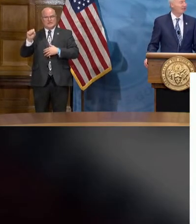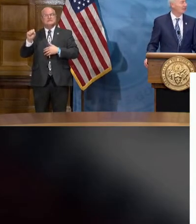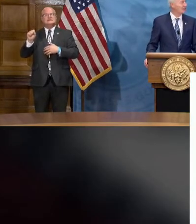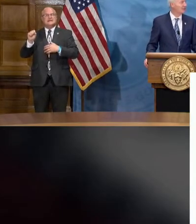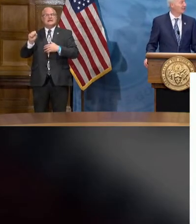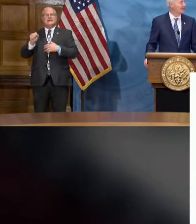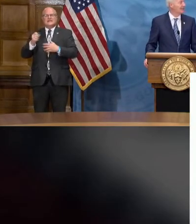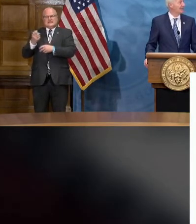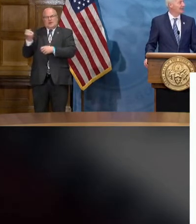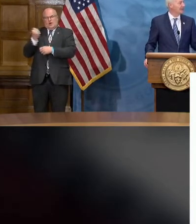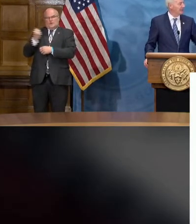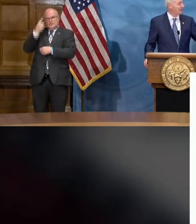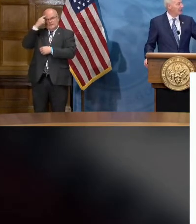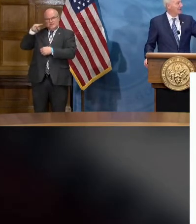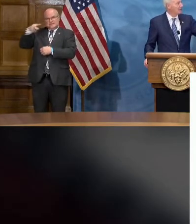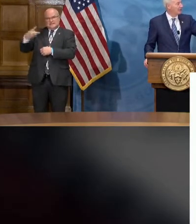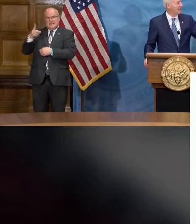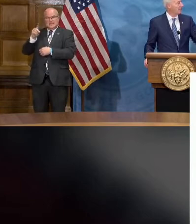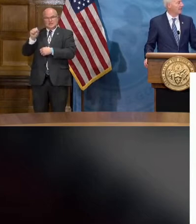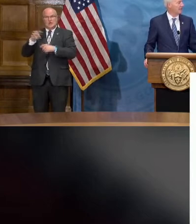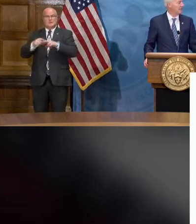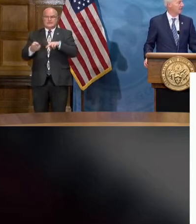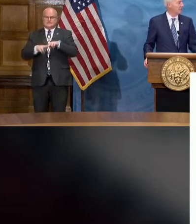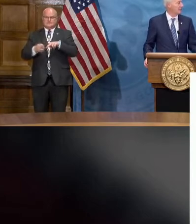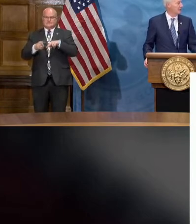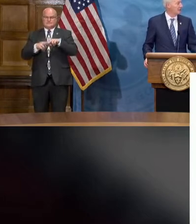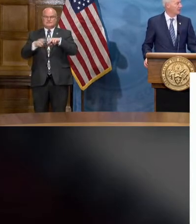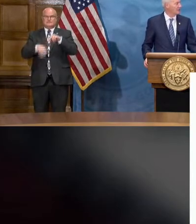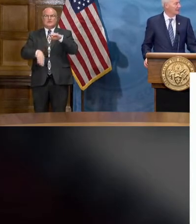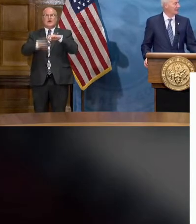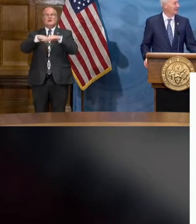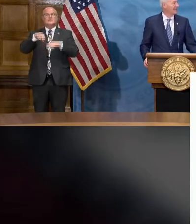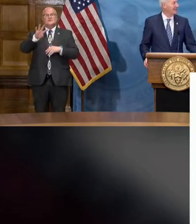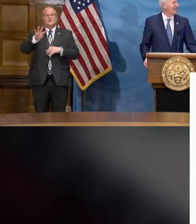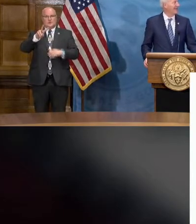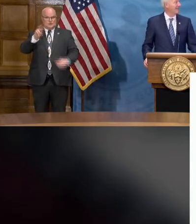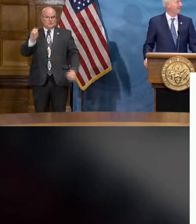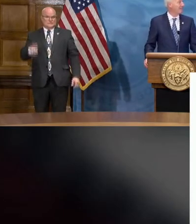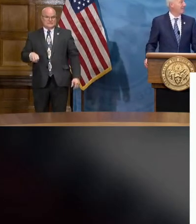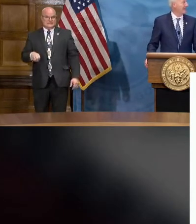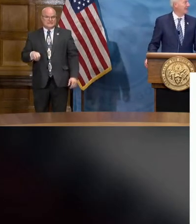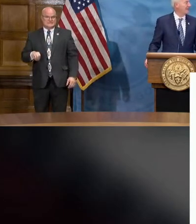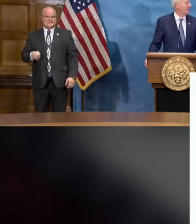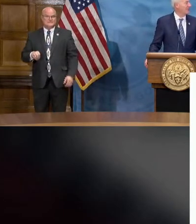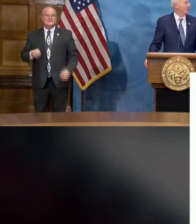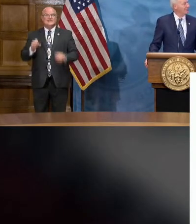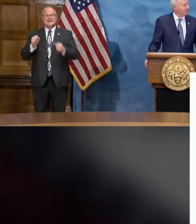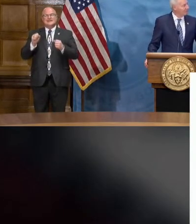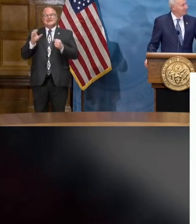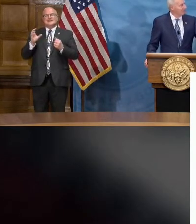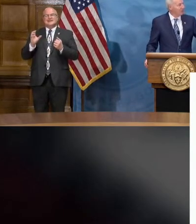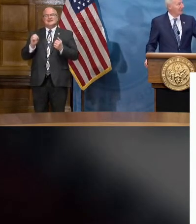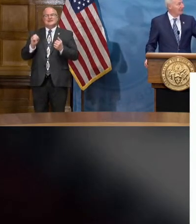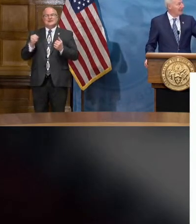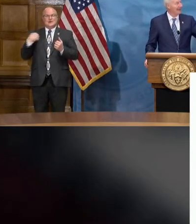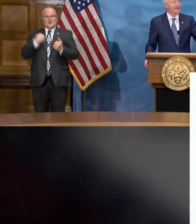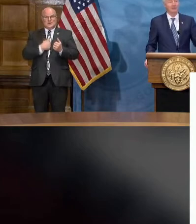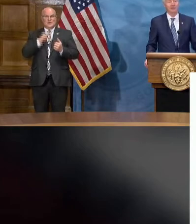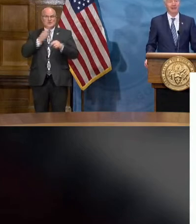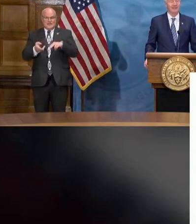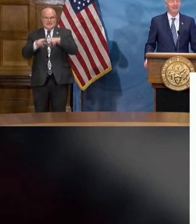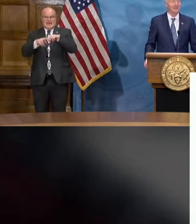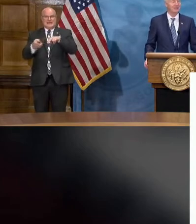second doses, but that's gradually increasing up to 42%. And so we're going to be